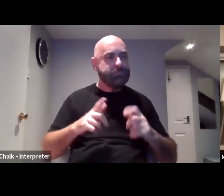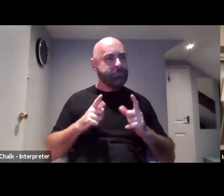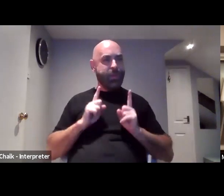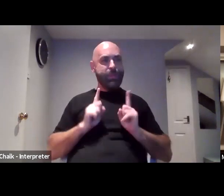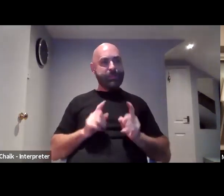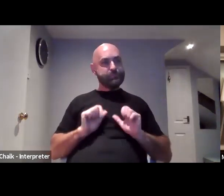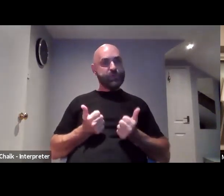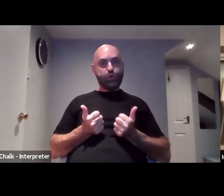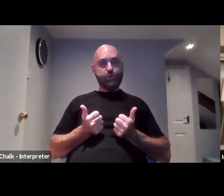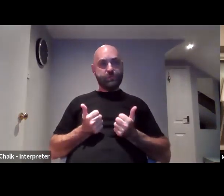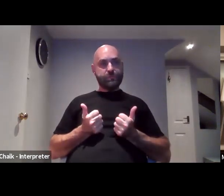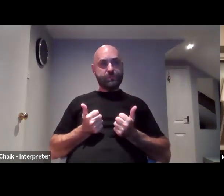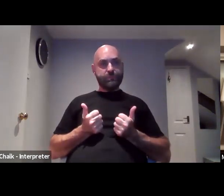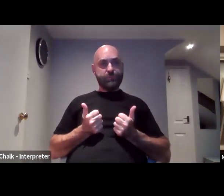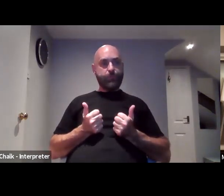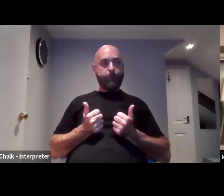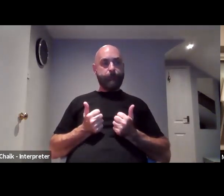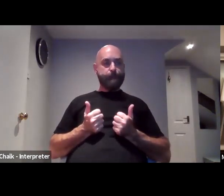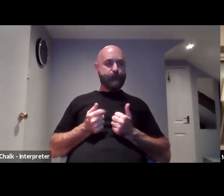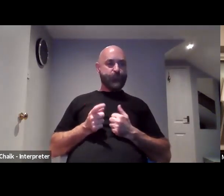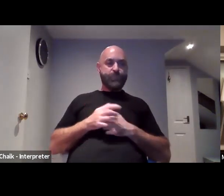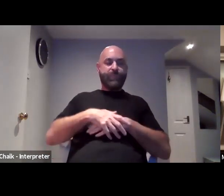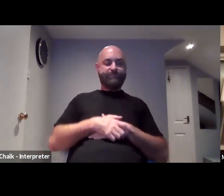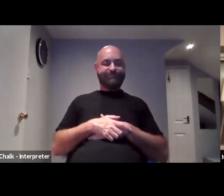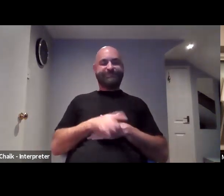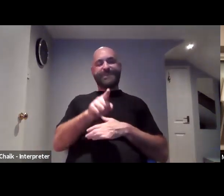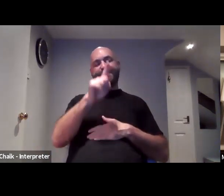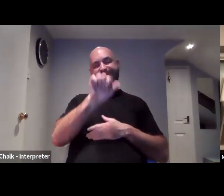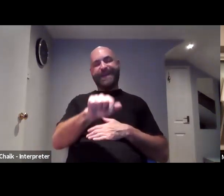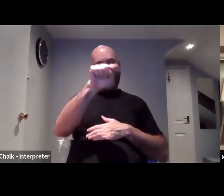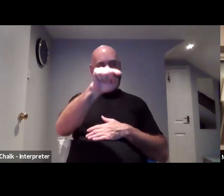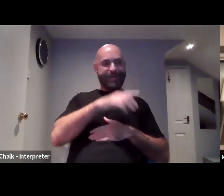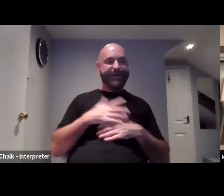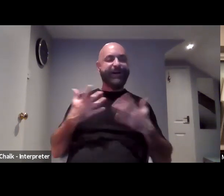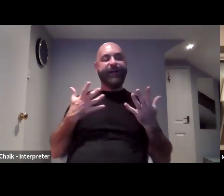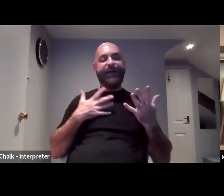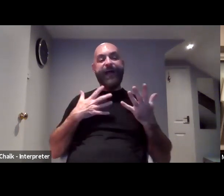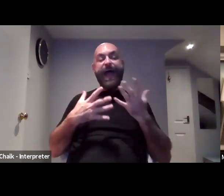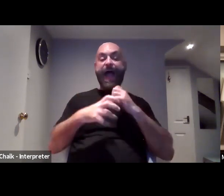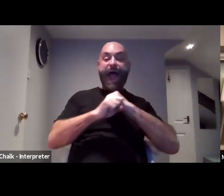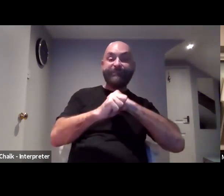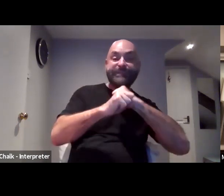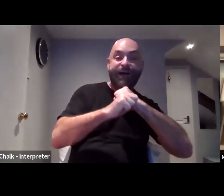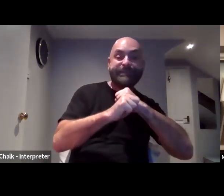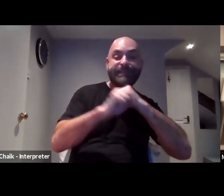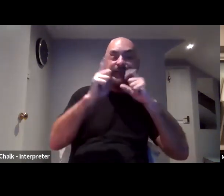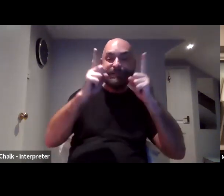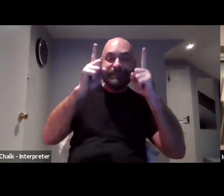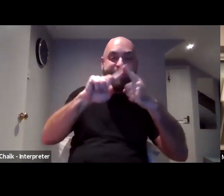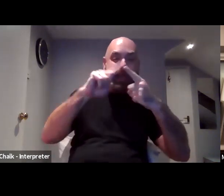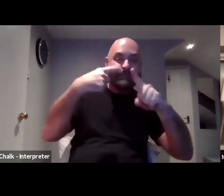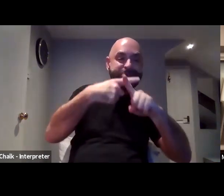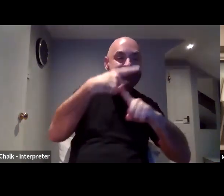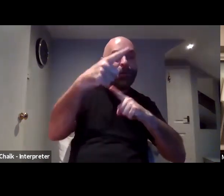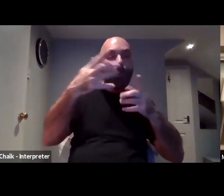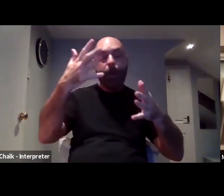good. Come on, you guessed this one, didn't you? Advertising executives, the politicians